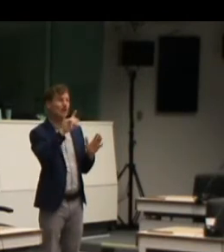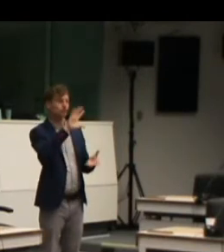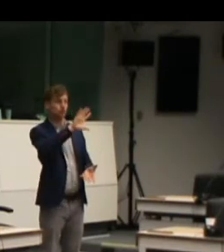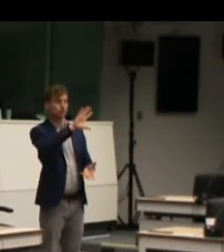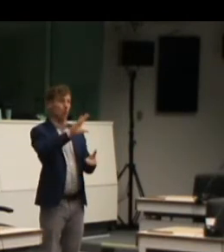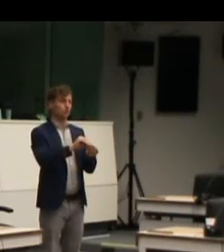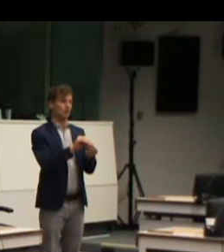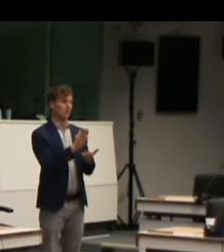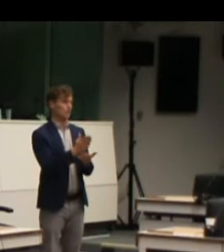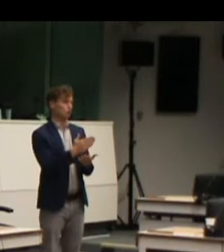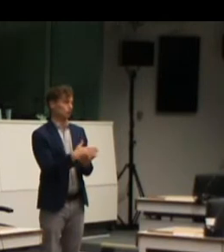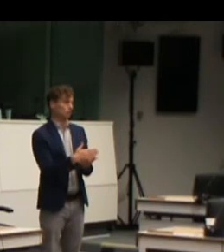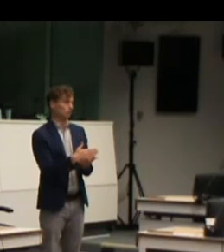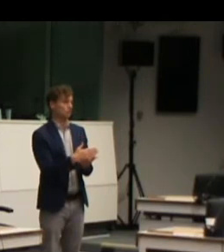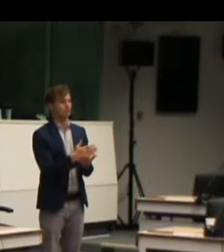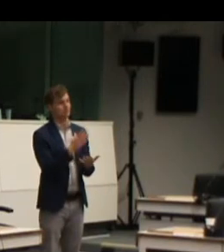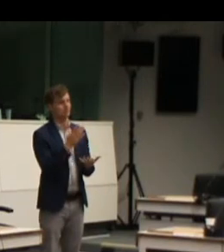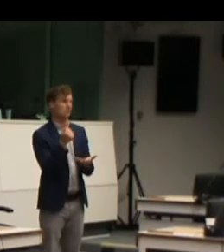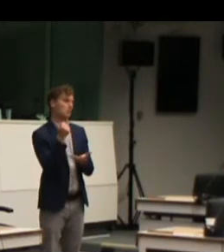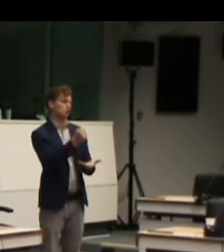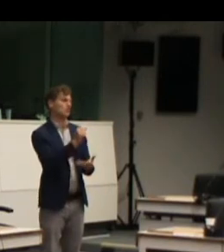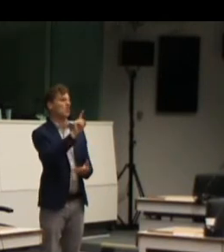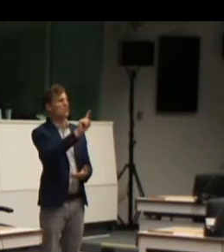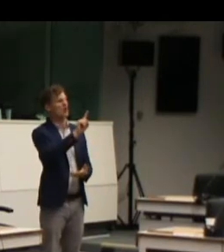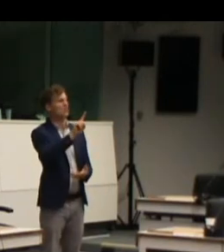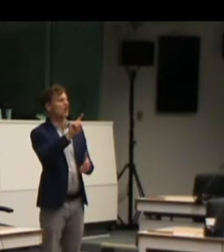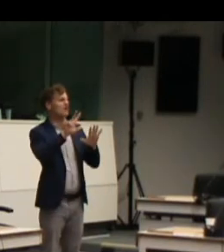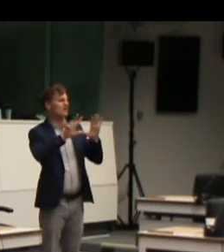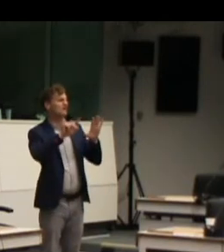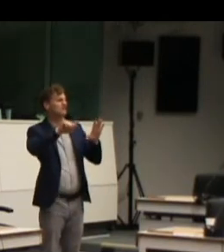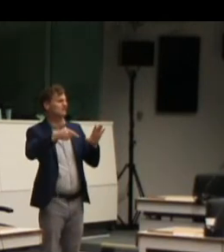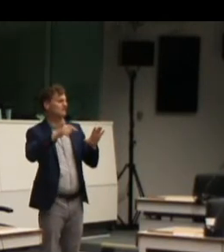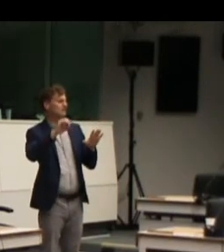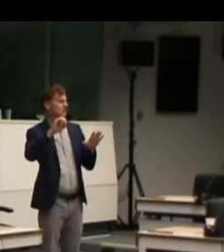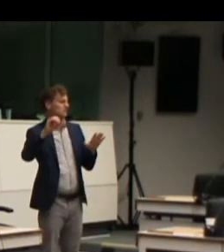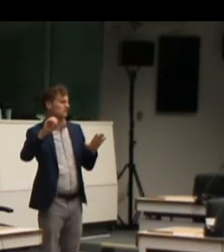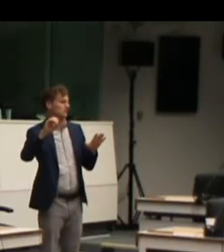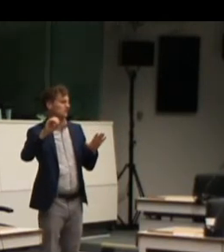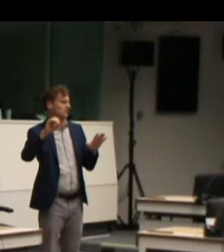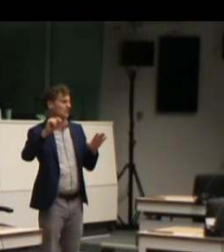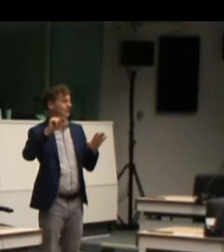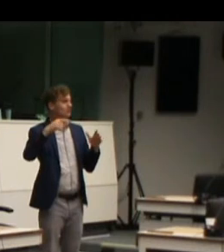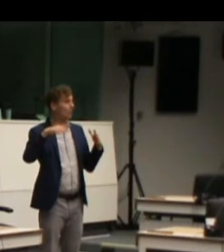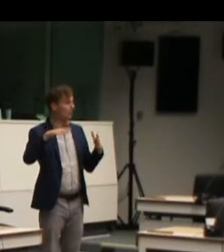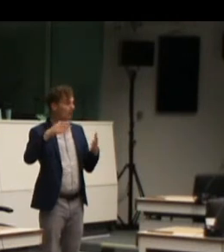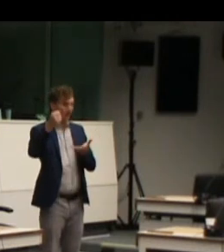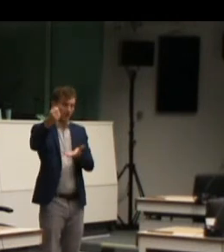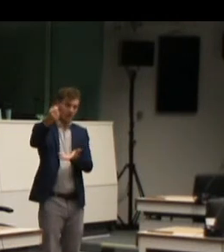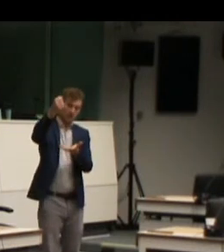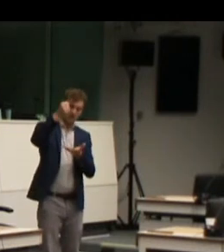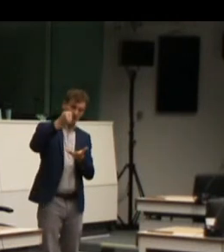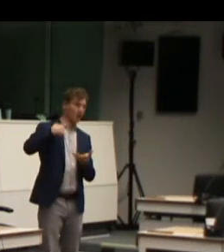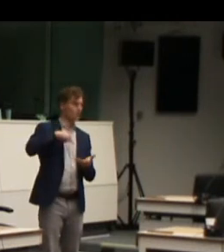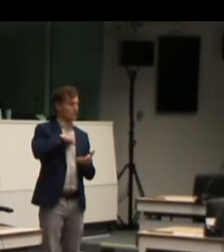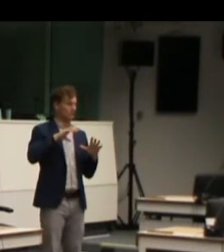118,000 project from the Arts Council, which enabled us to do a big arts project called the Great Greenwich